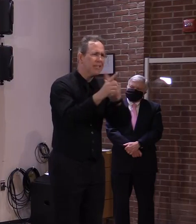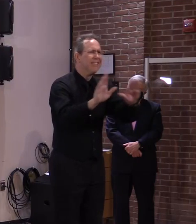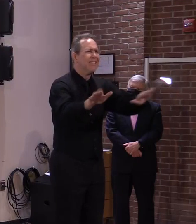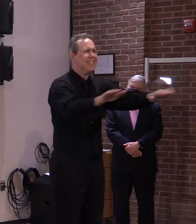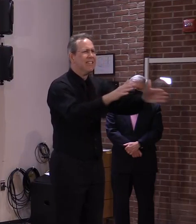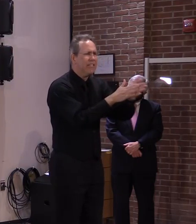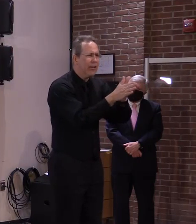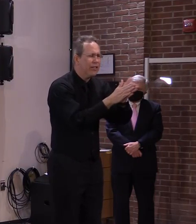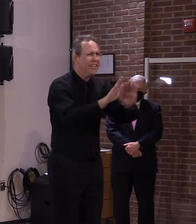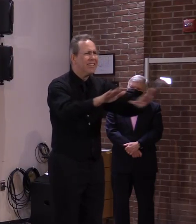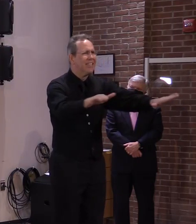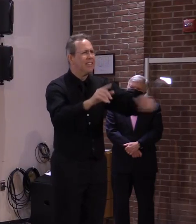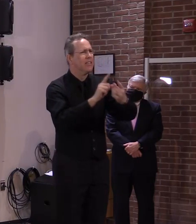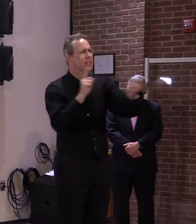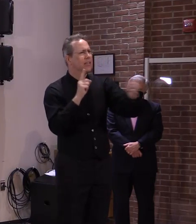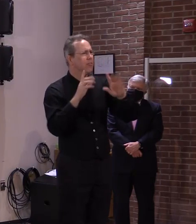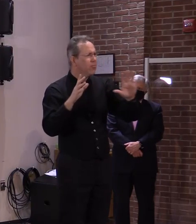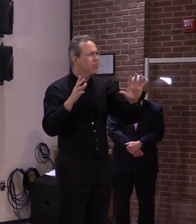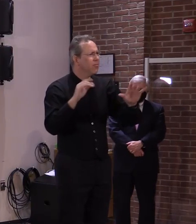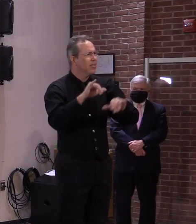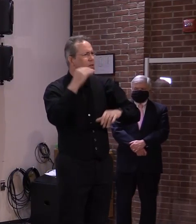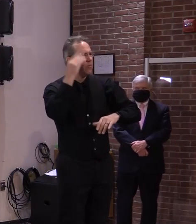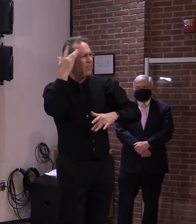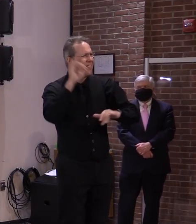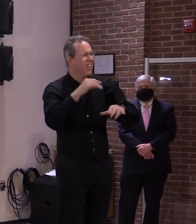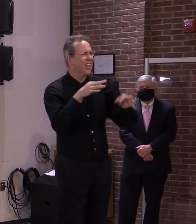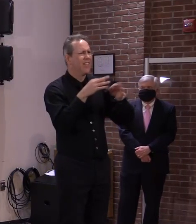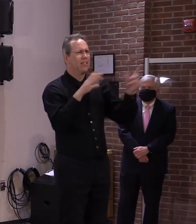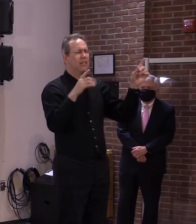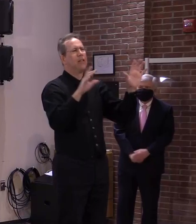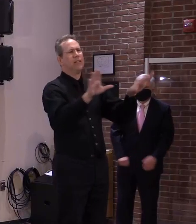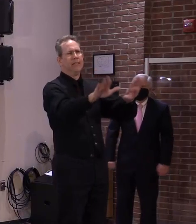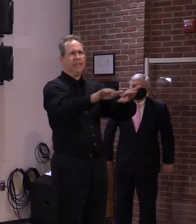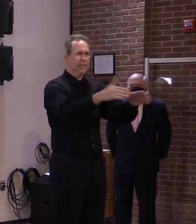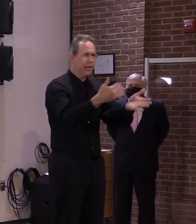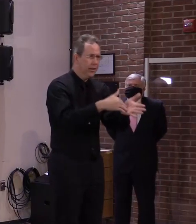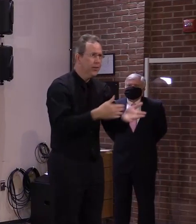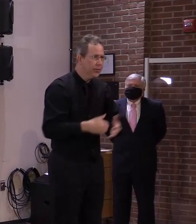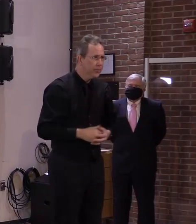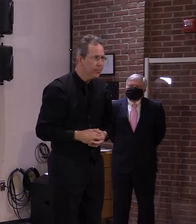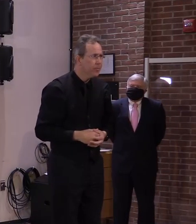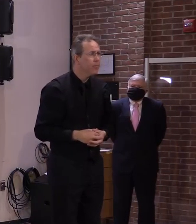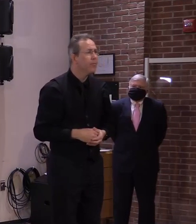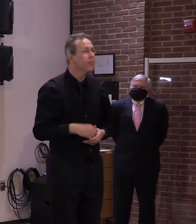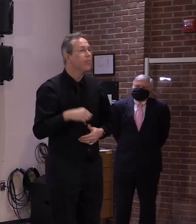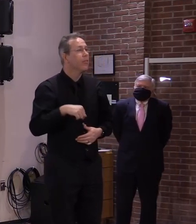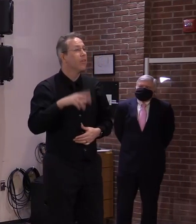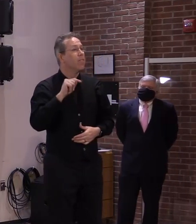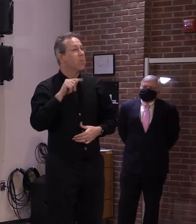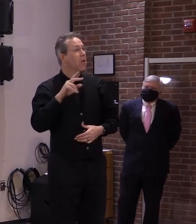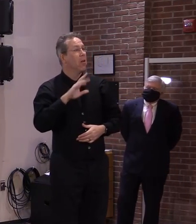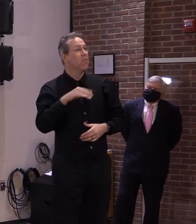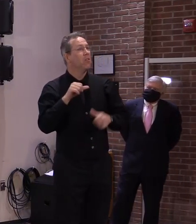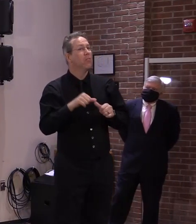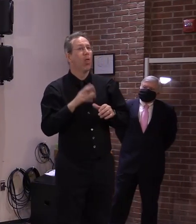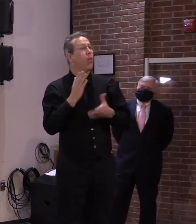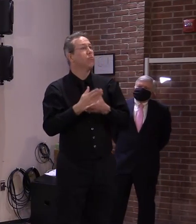know, we have continued to do. So it's tough. Her advice was to, I